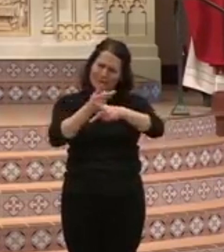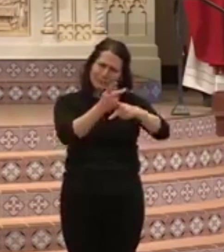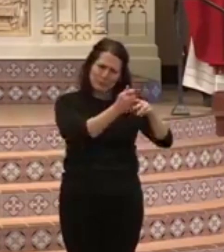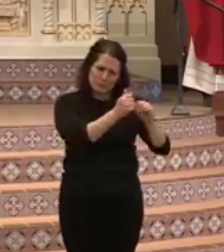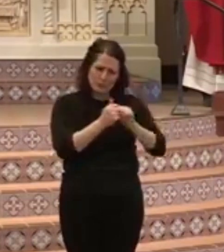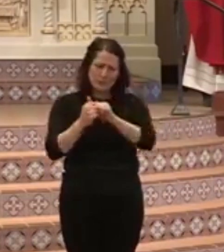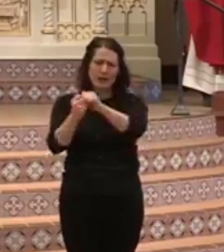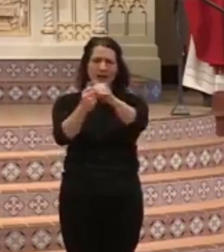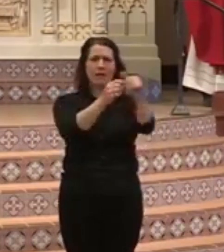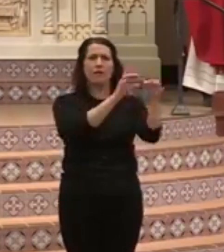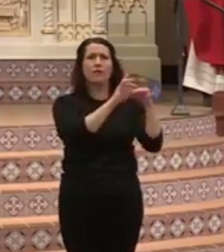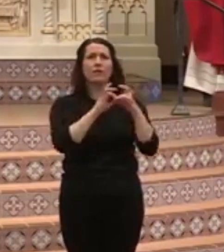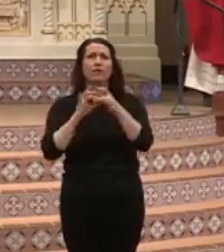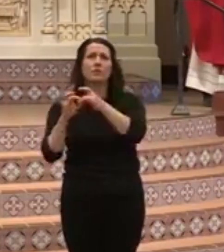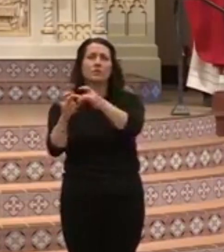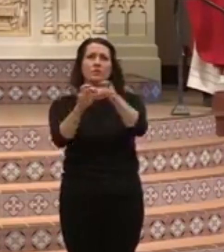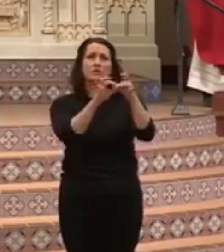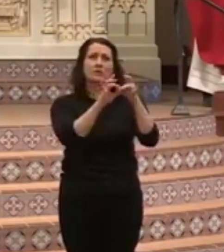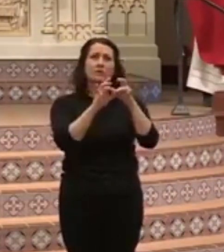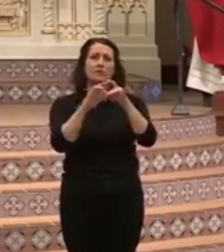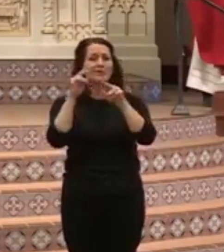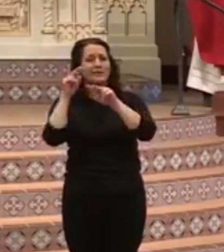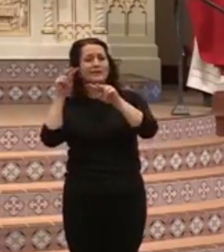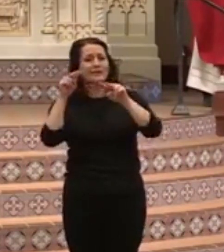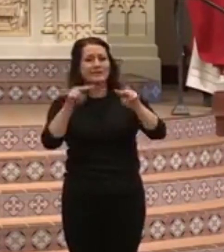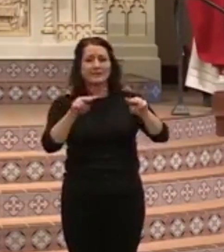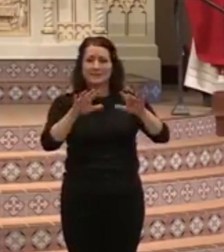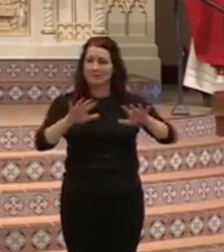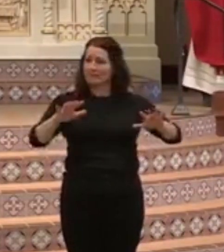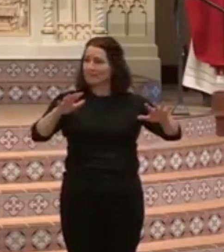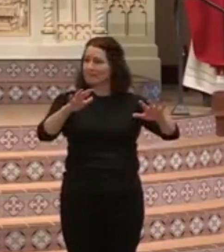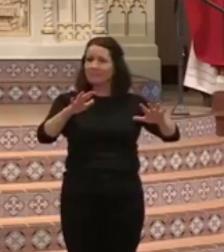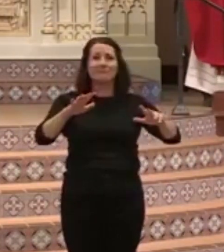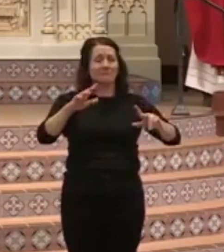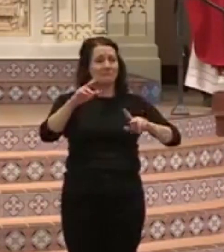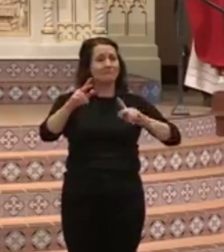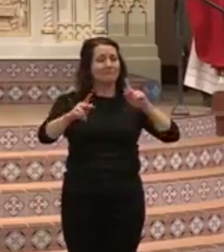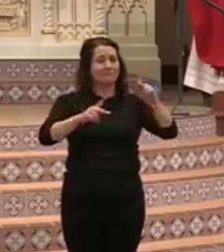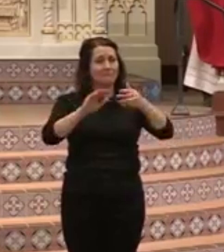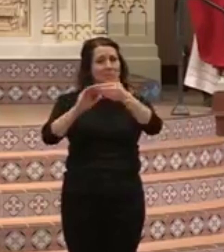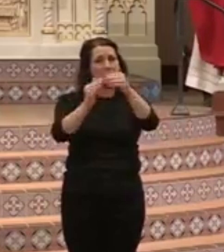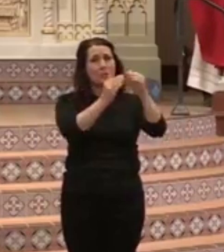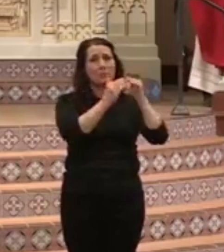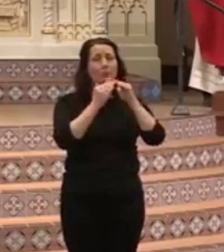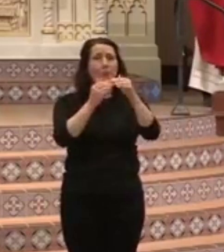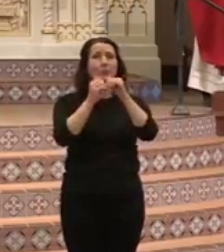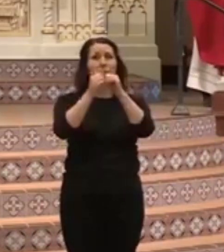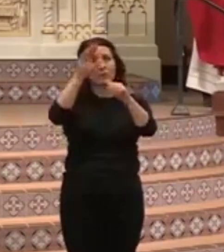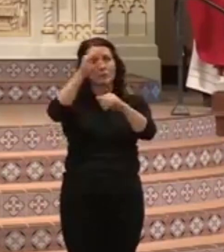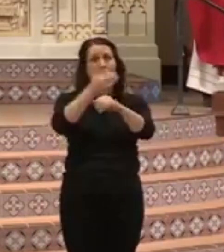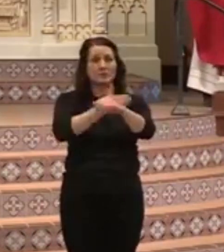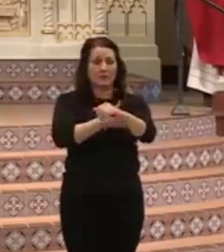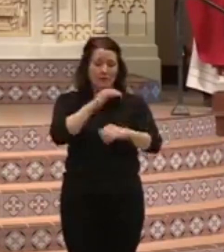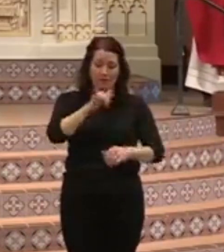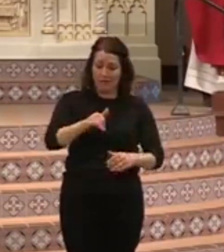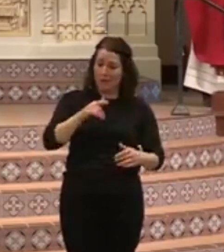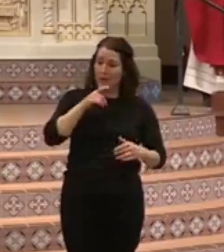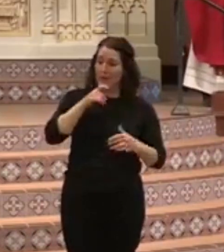gathered, look kindly on the flock of your Son, that those whom one baptism